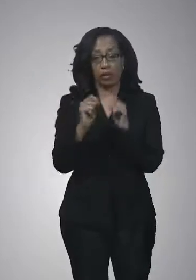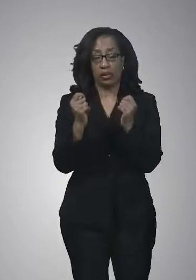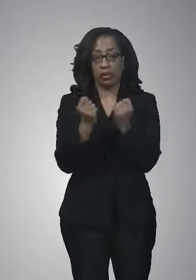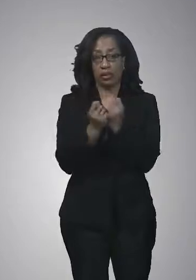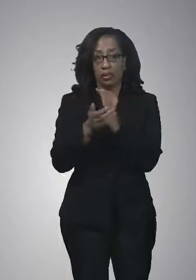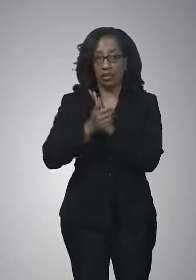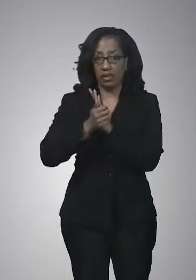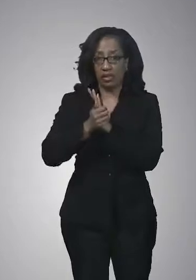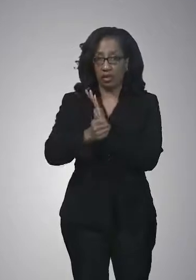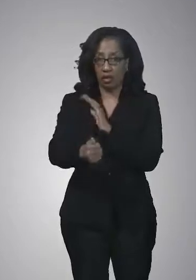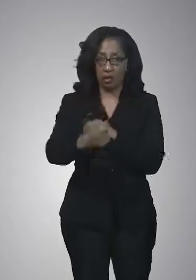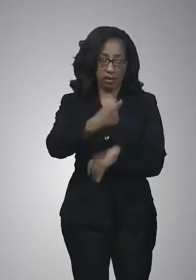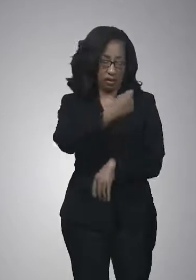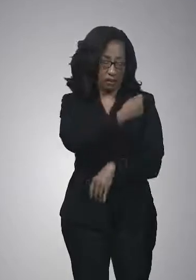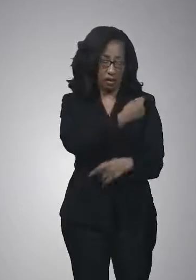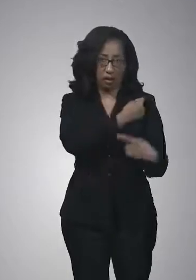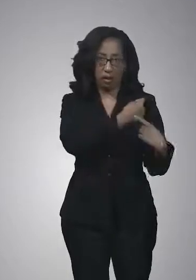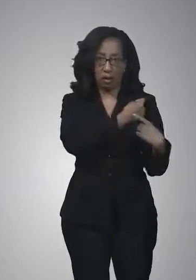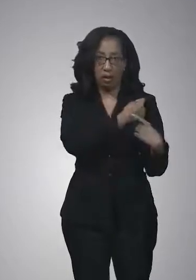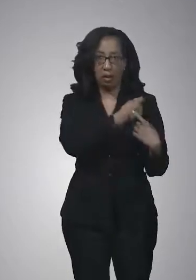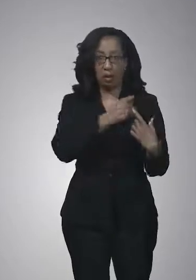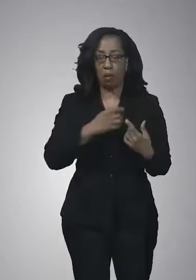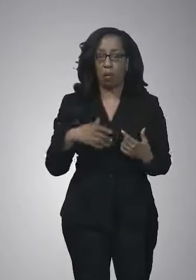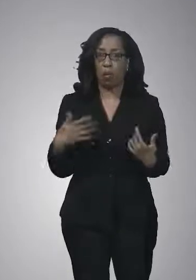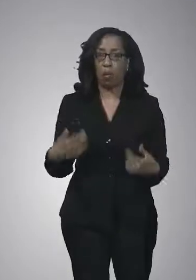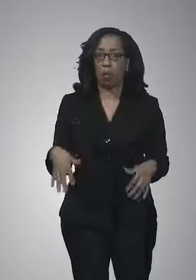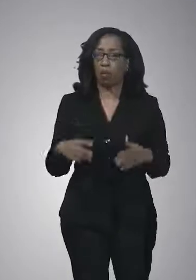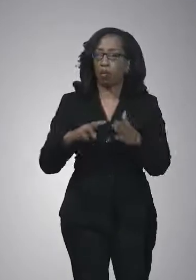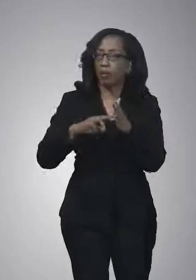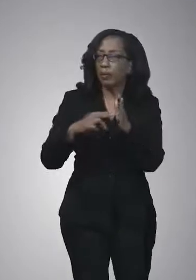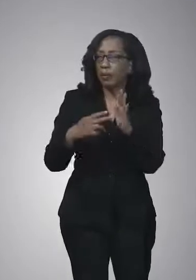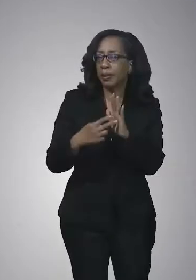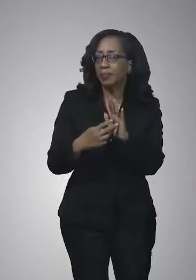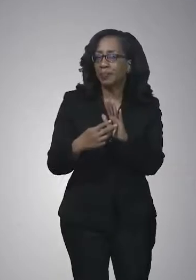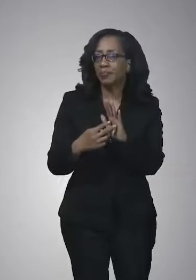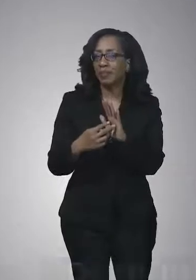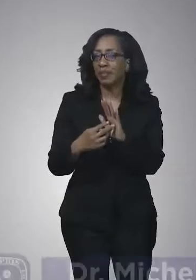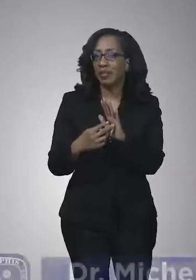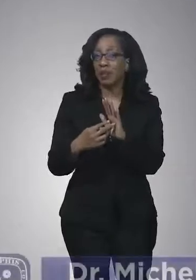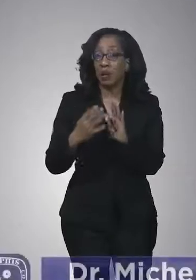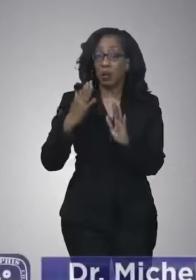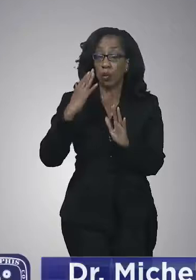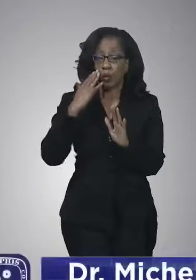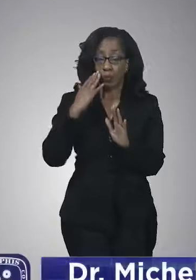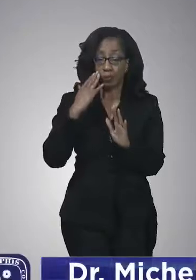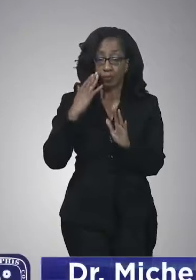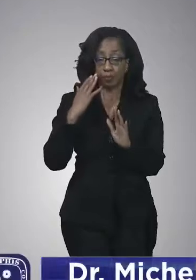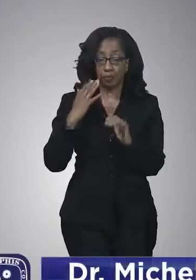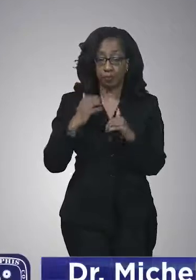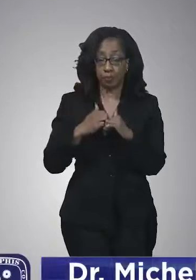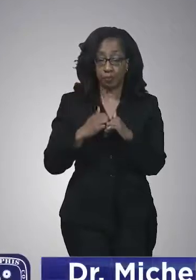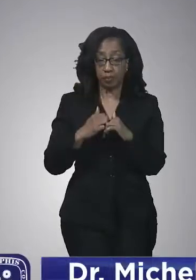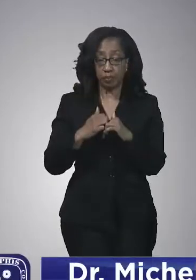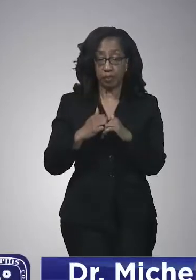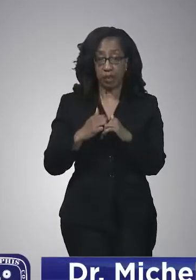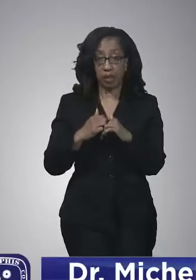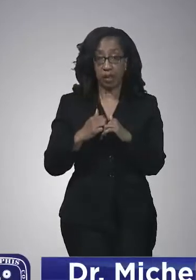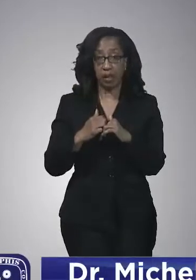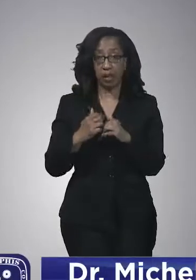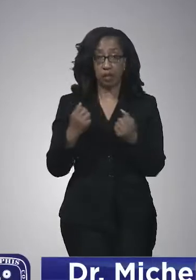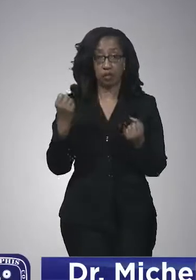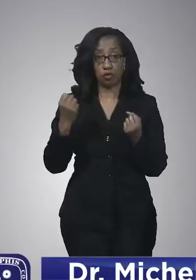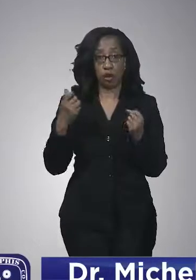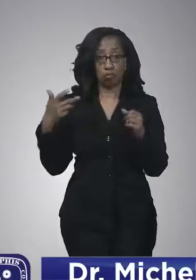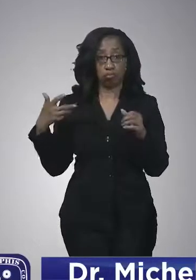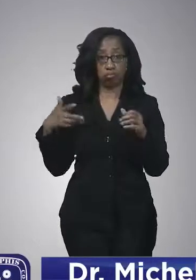giving vaccinations, period. And what I mean by that is we know that there are some differences in doing a drive-up